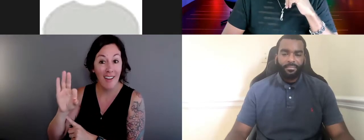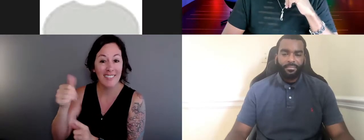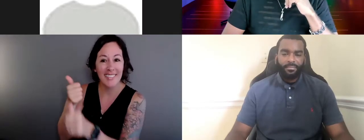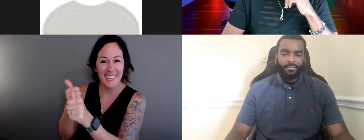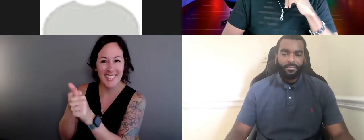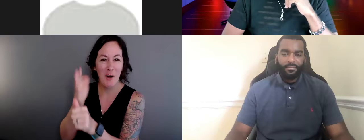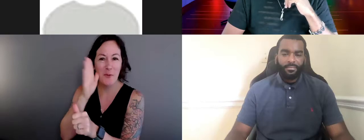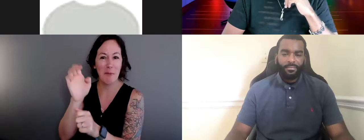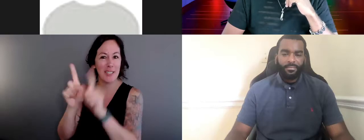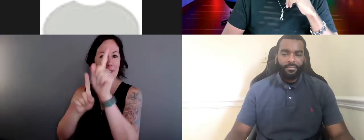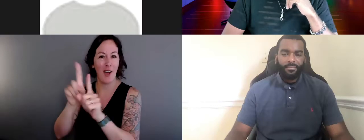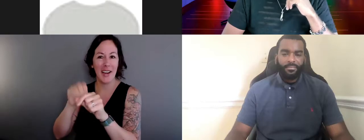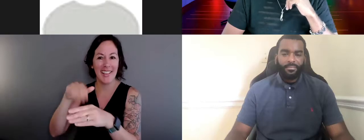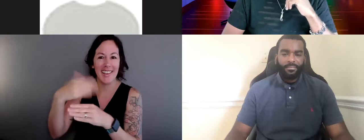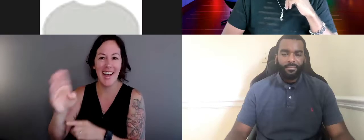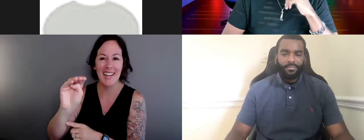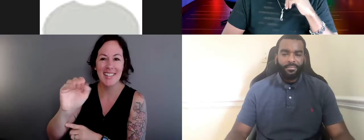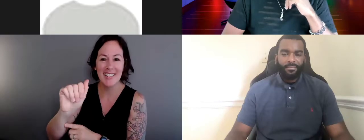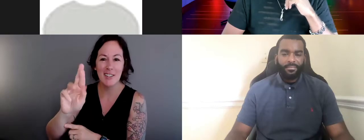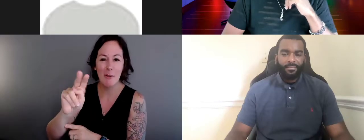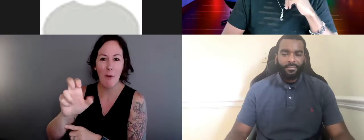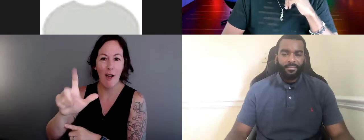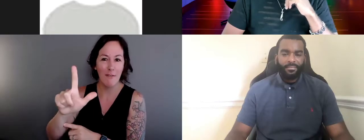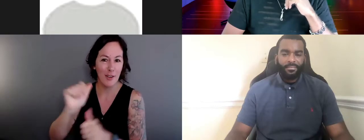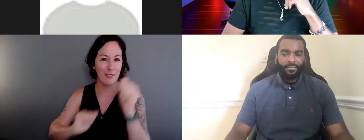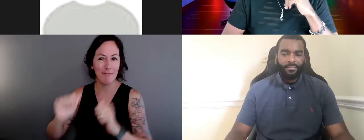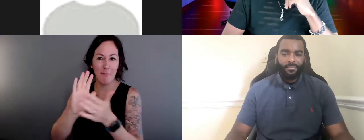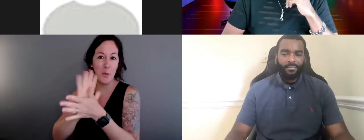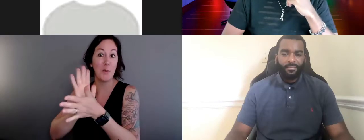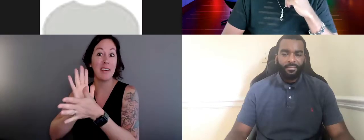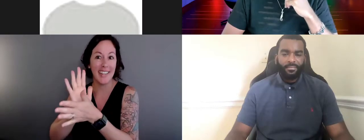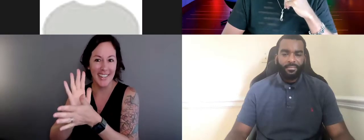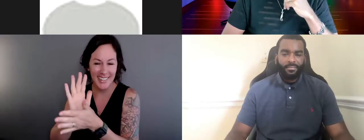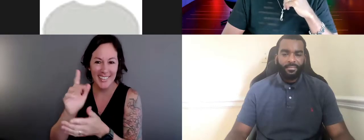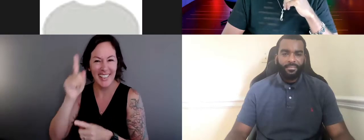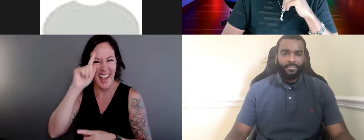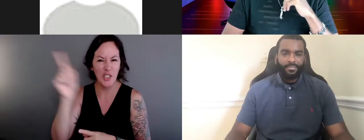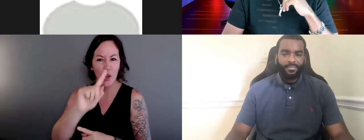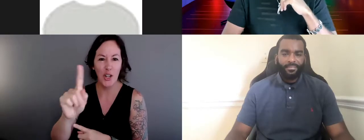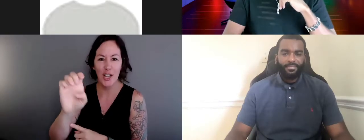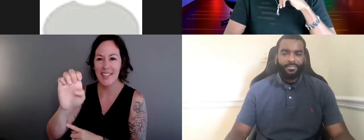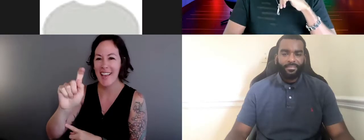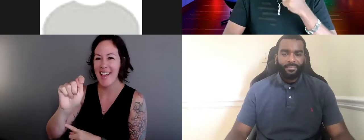Lauren Ridloff. She's actually going to be a star in the next Marvel movie.